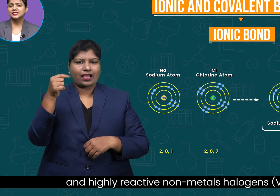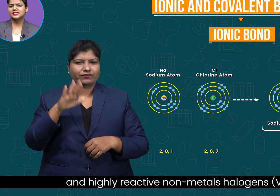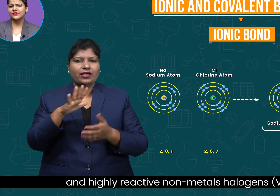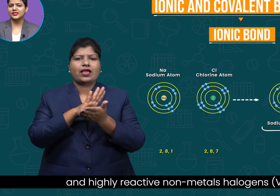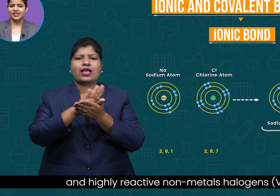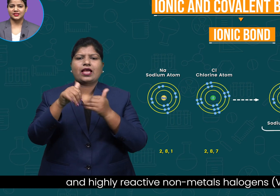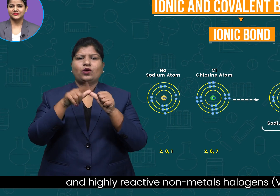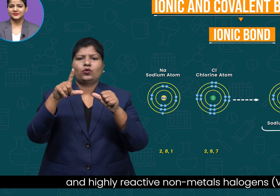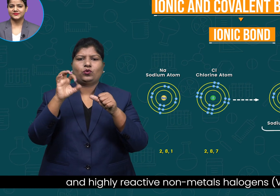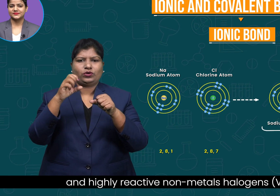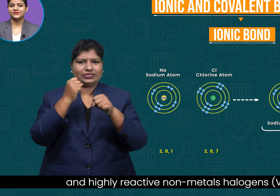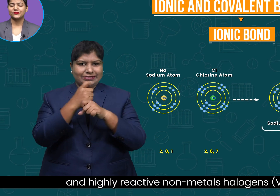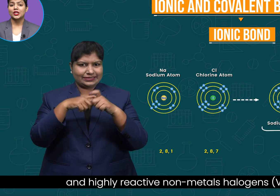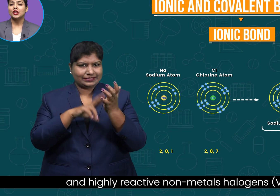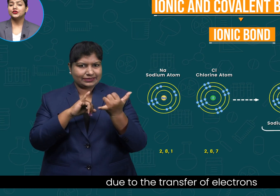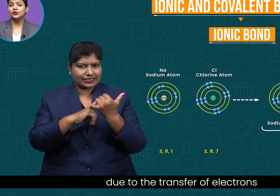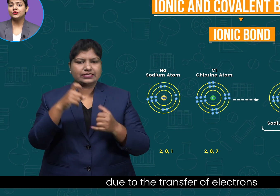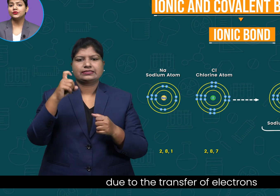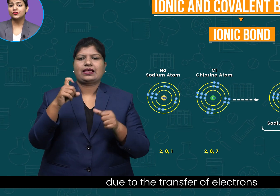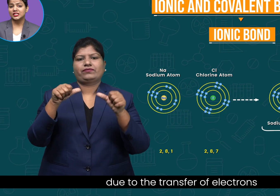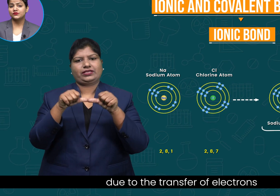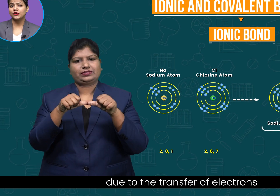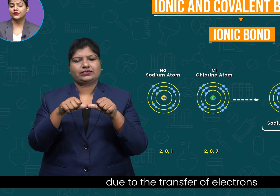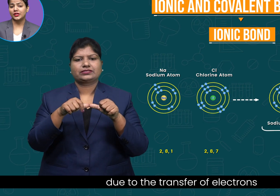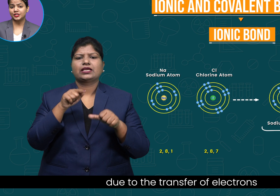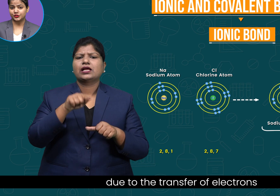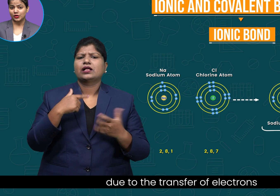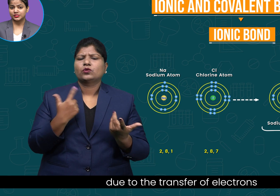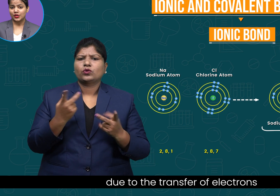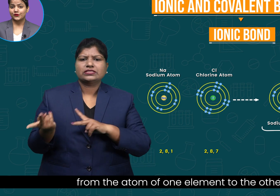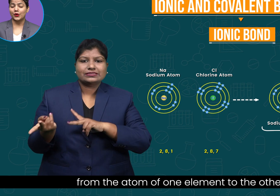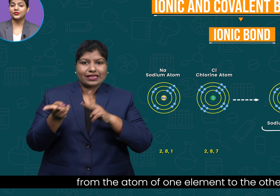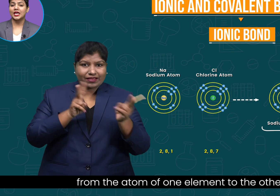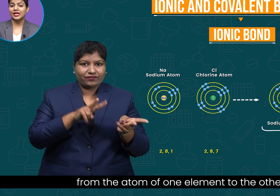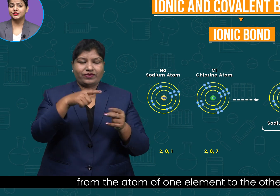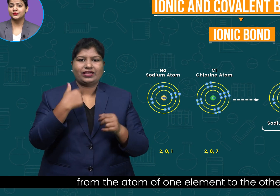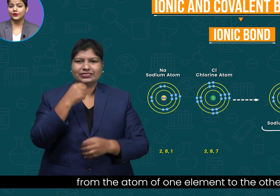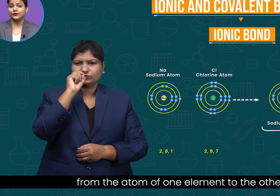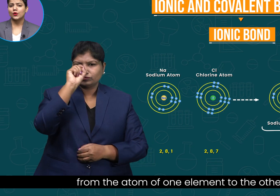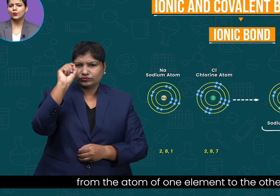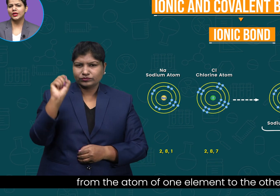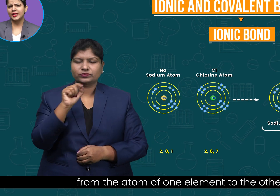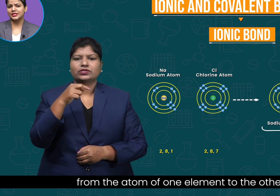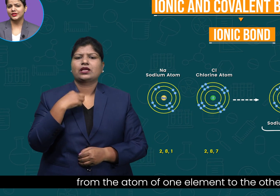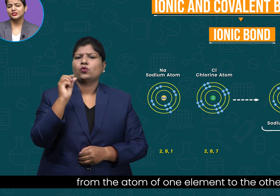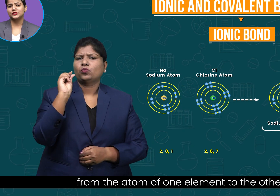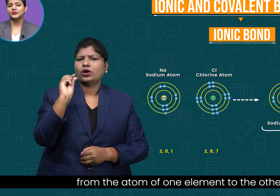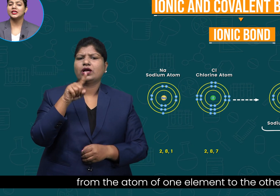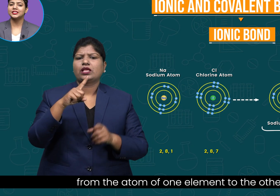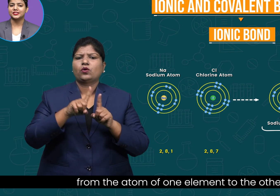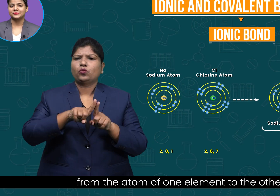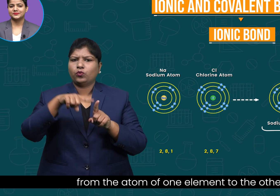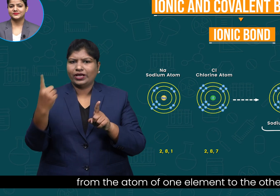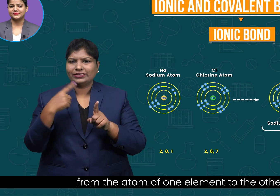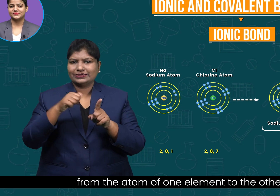halogens 7A. Due to transfer of electrons from the atom of one element to